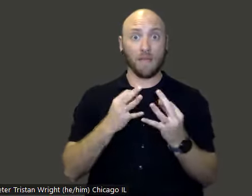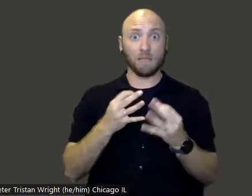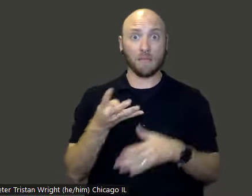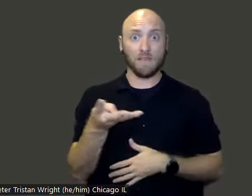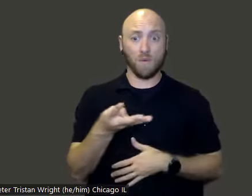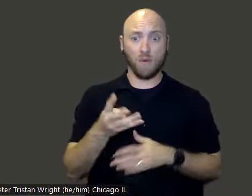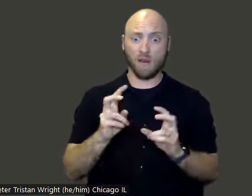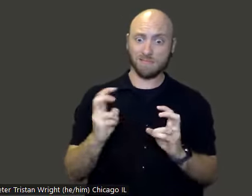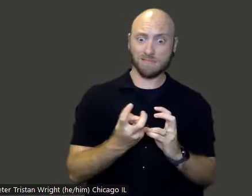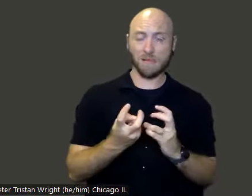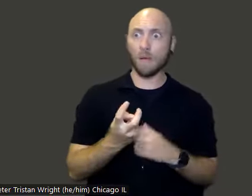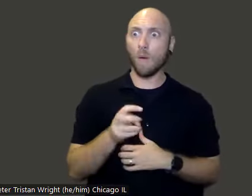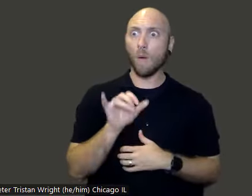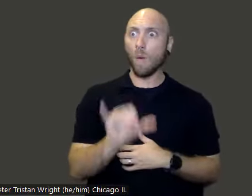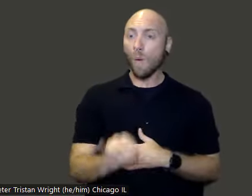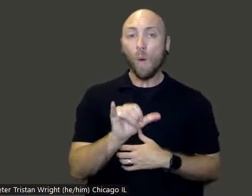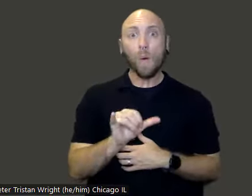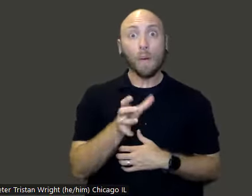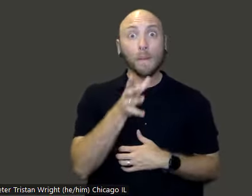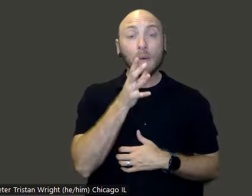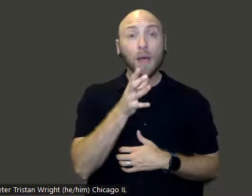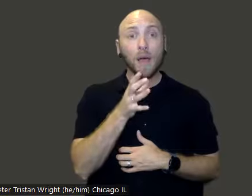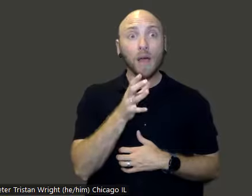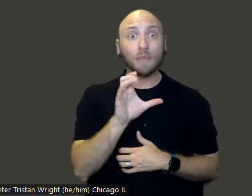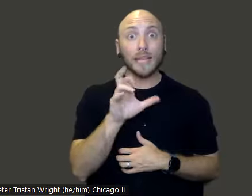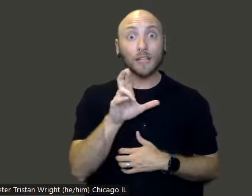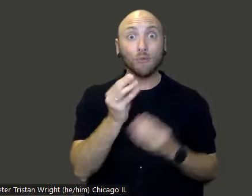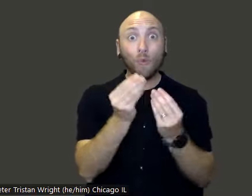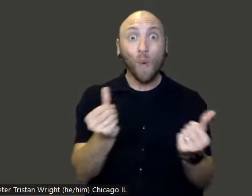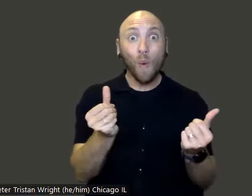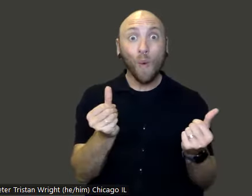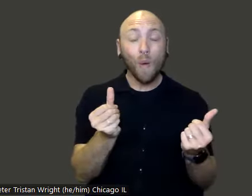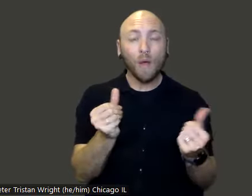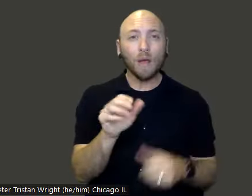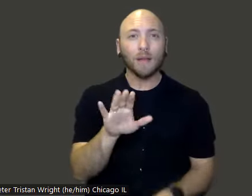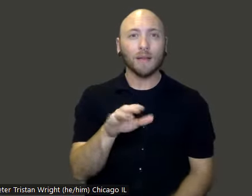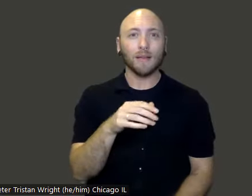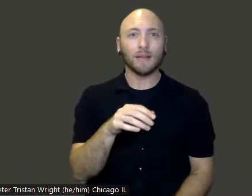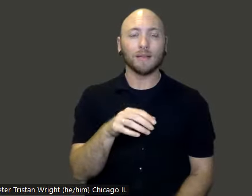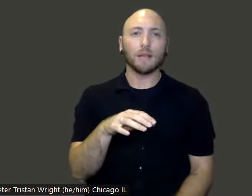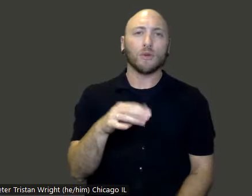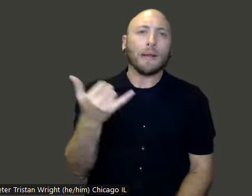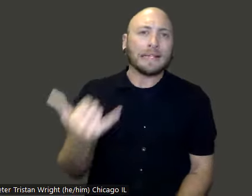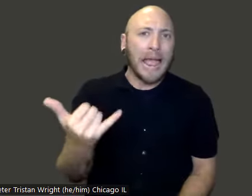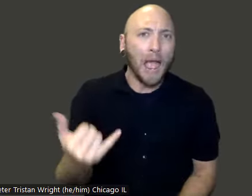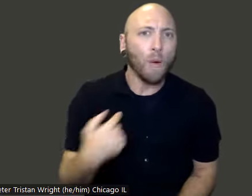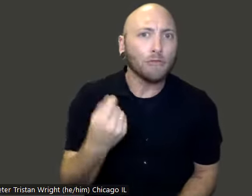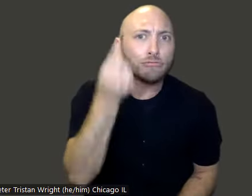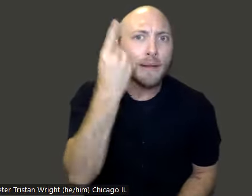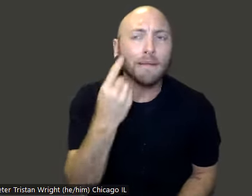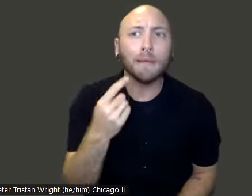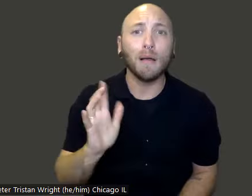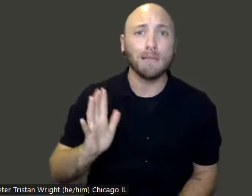Which was, I didn't really understand it still as much as I do now. And I